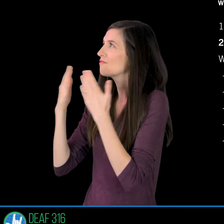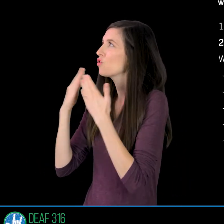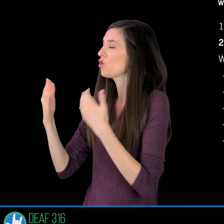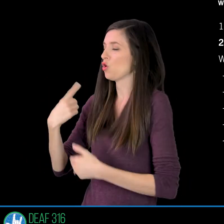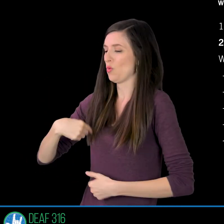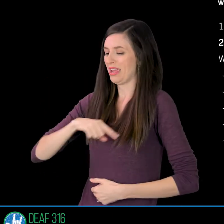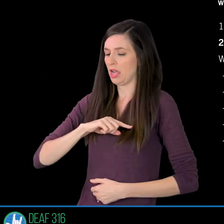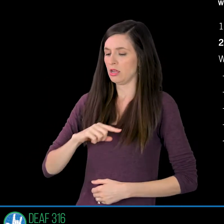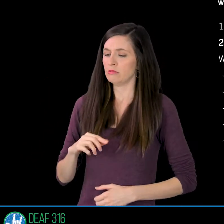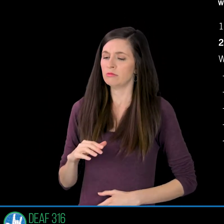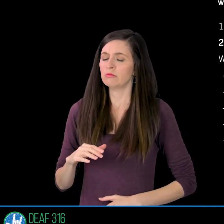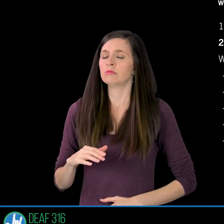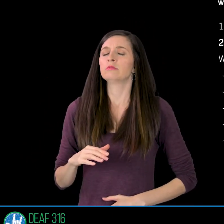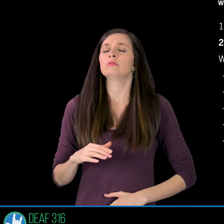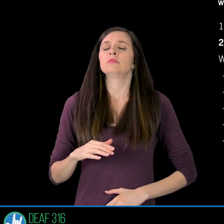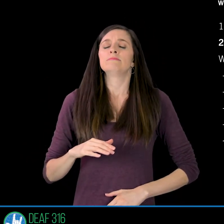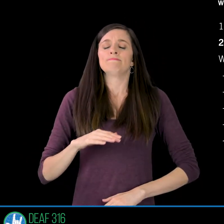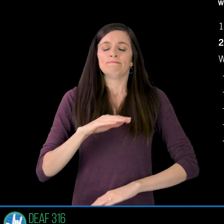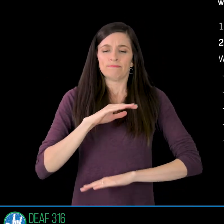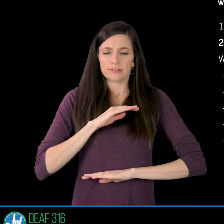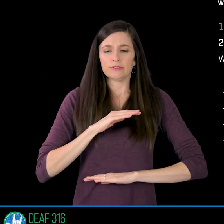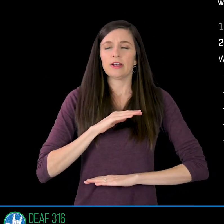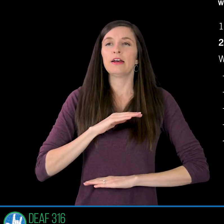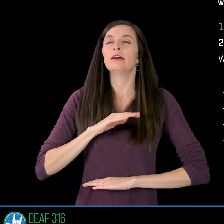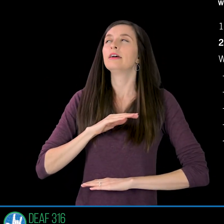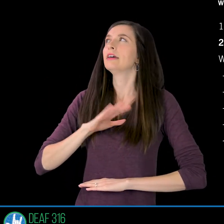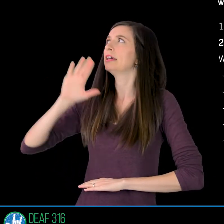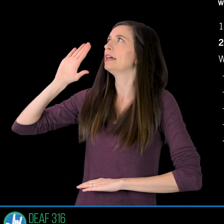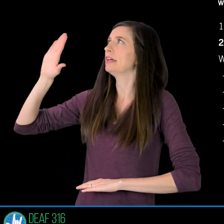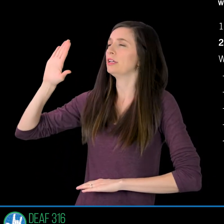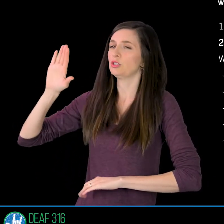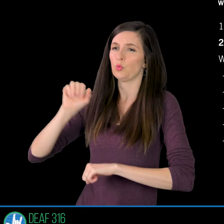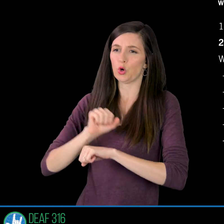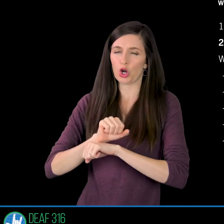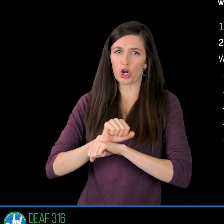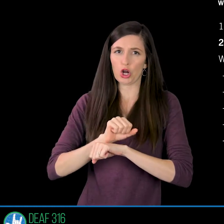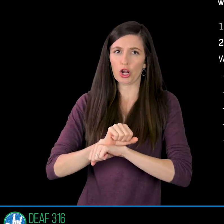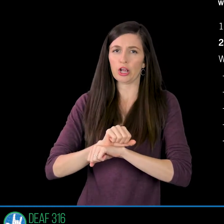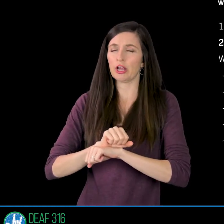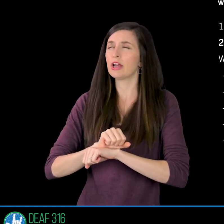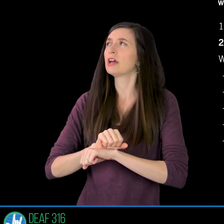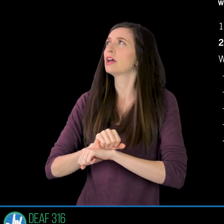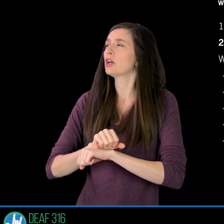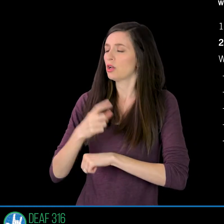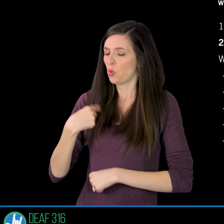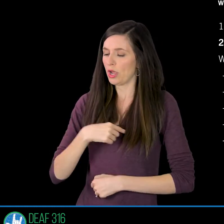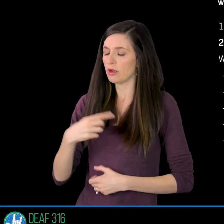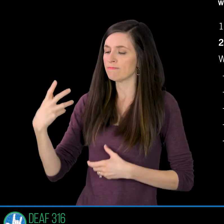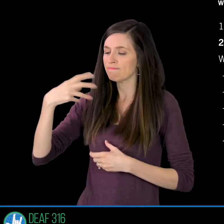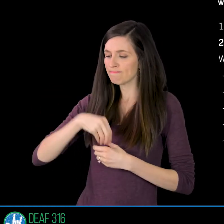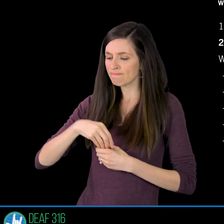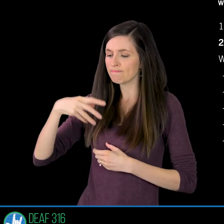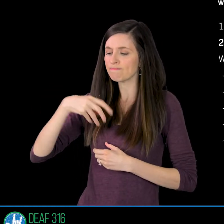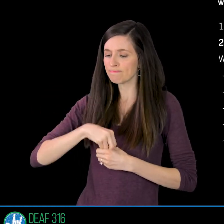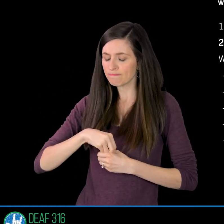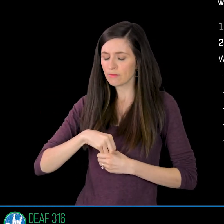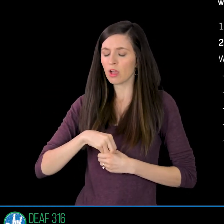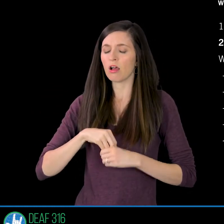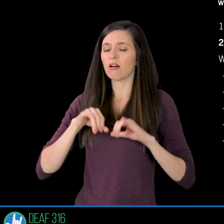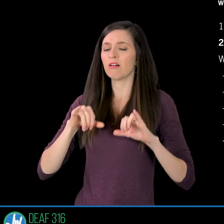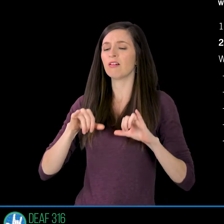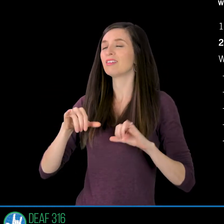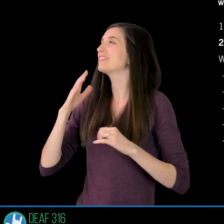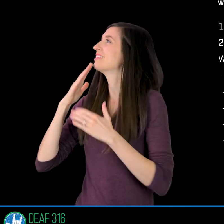are thankful, we fulfill this duty, and we bring glory to God, show His glory by being